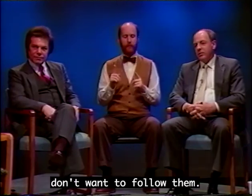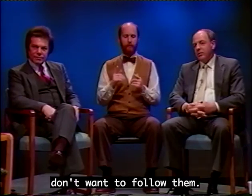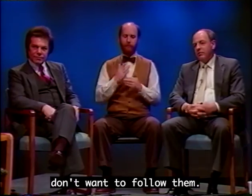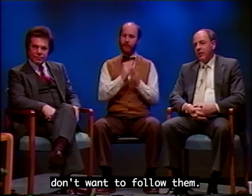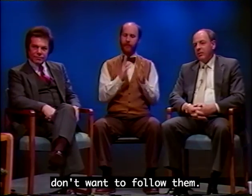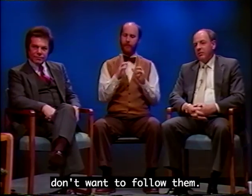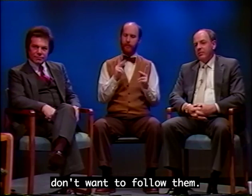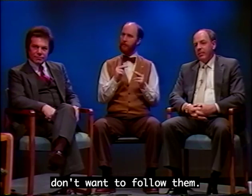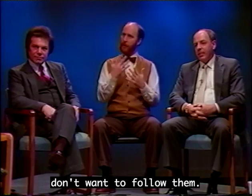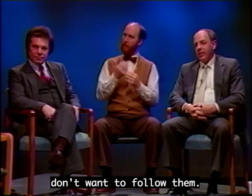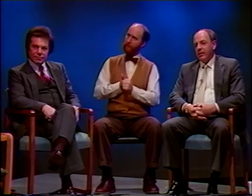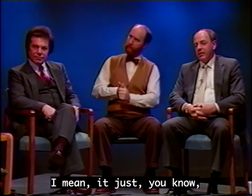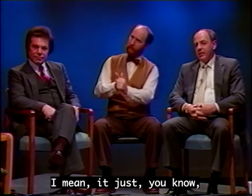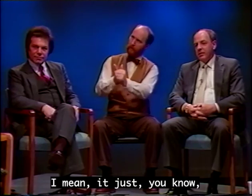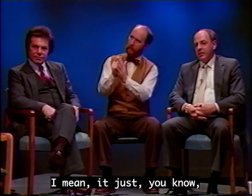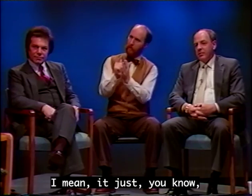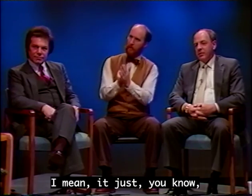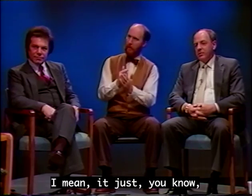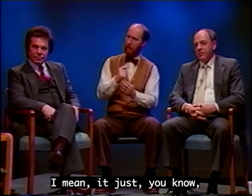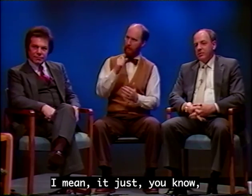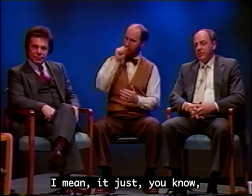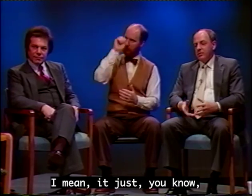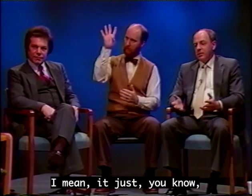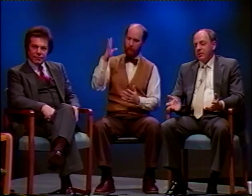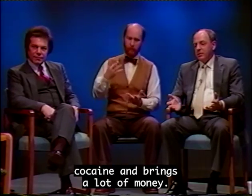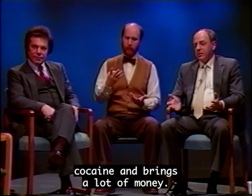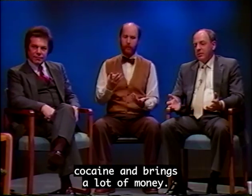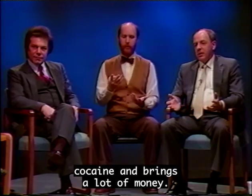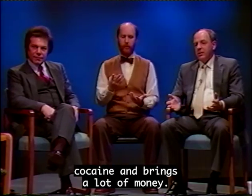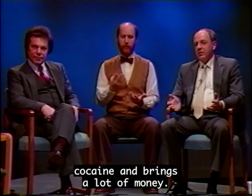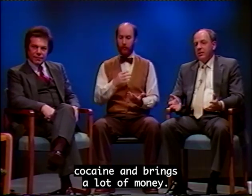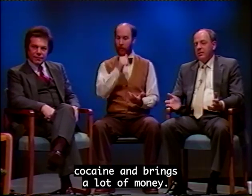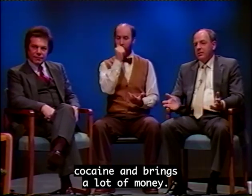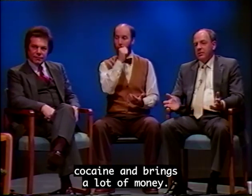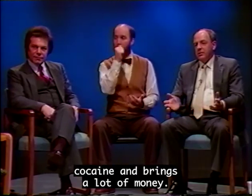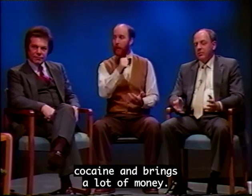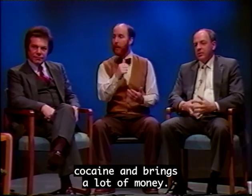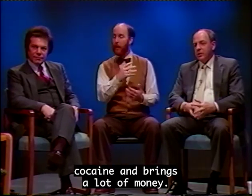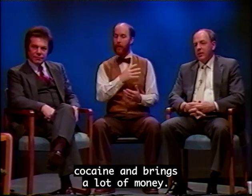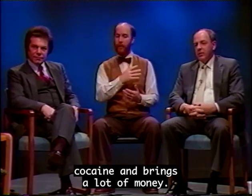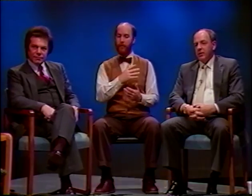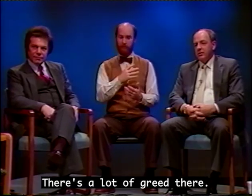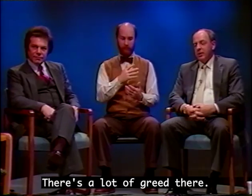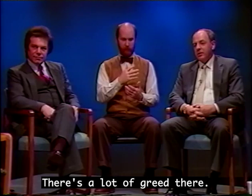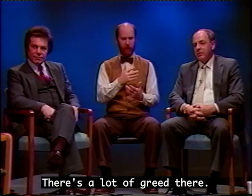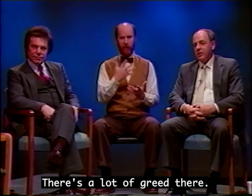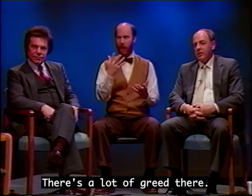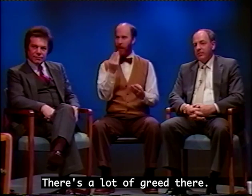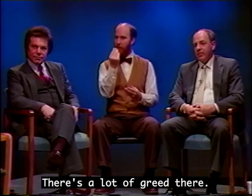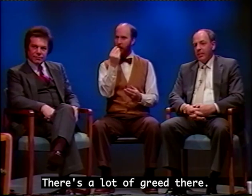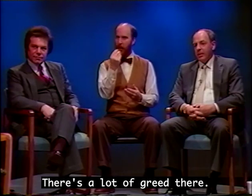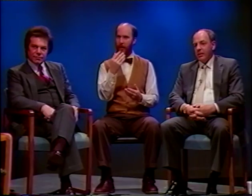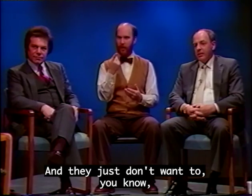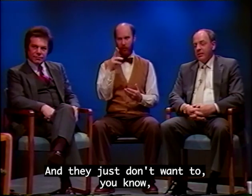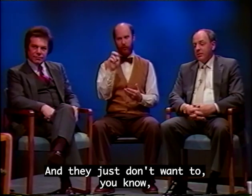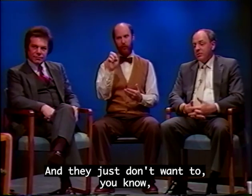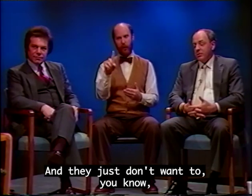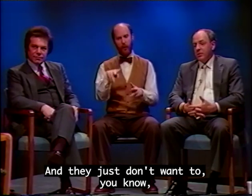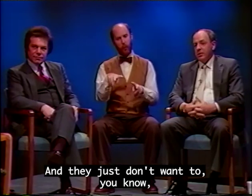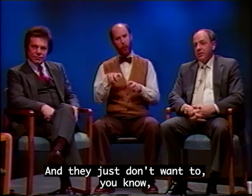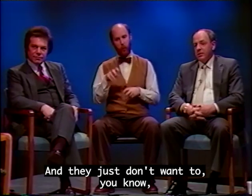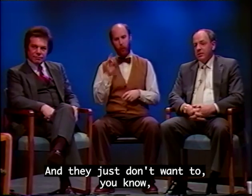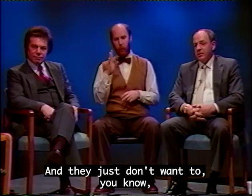that just don't want to follow them. I mean, it just, cocaine and it brings a lot of money. There's a lot of greed there. And